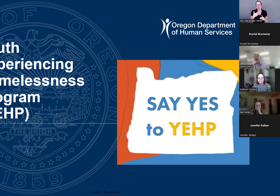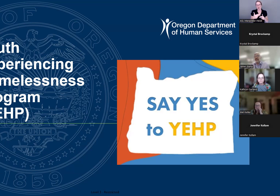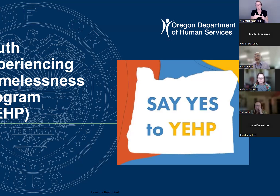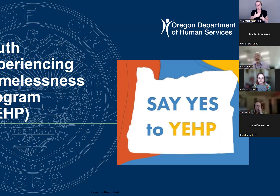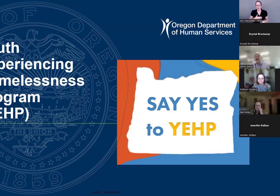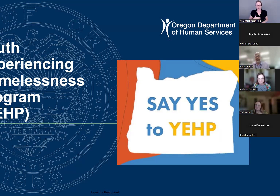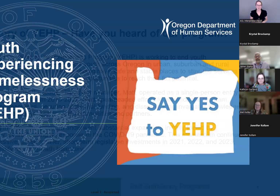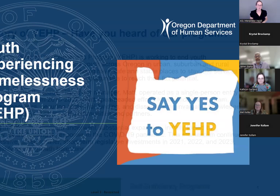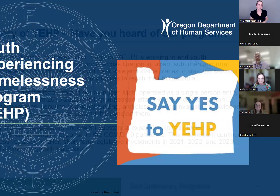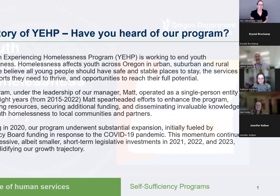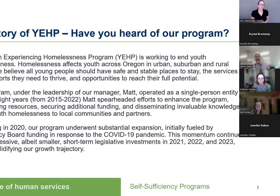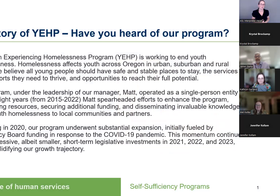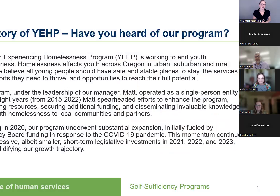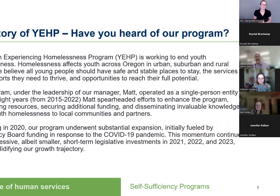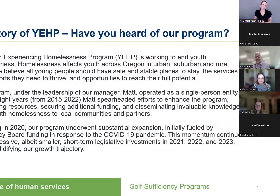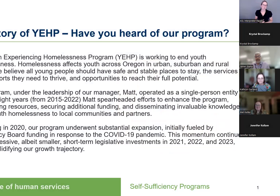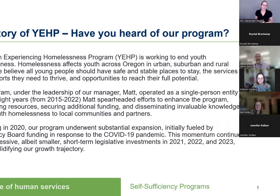slide.